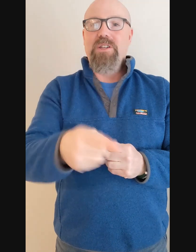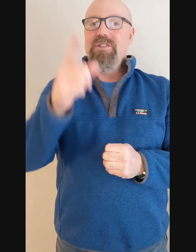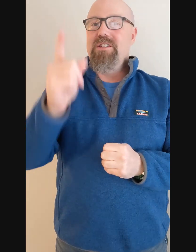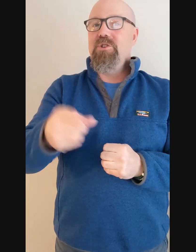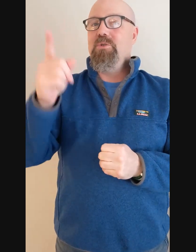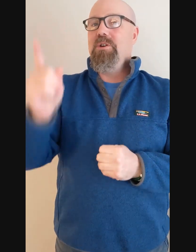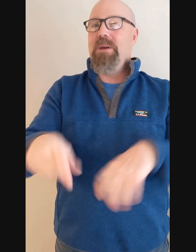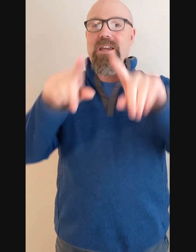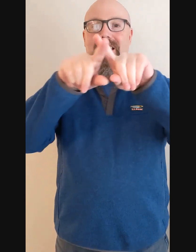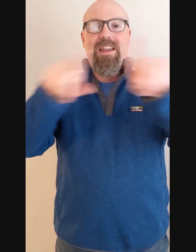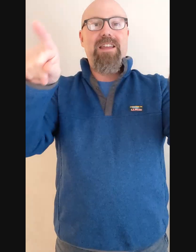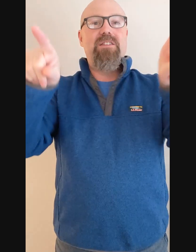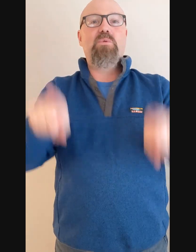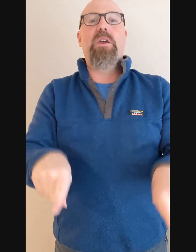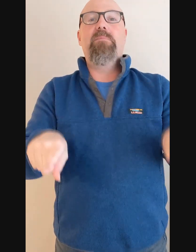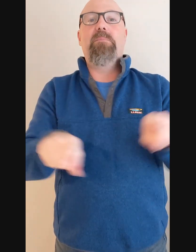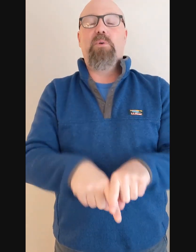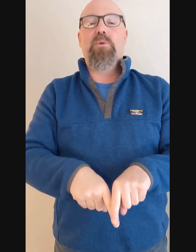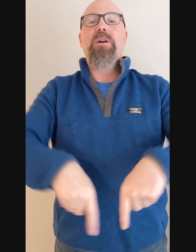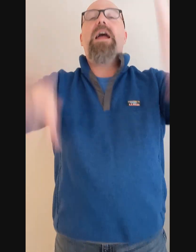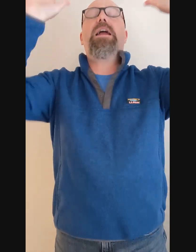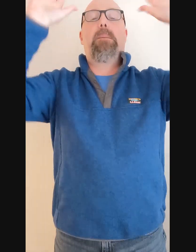wish that you could be in the swimming pool? Hey!